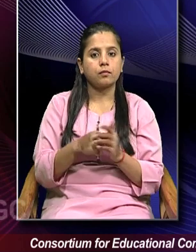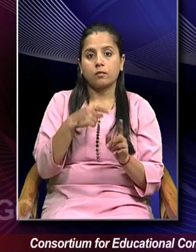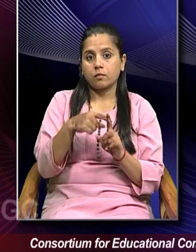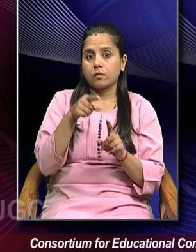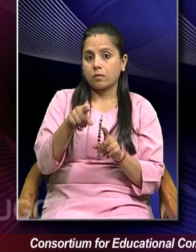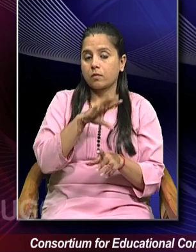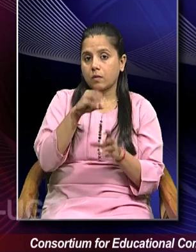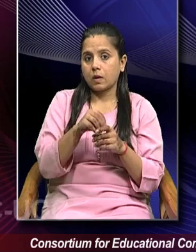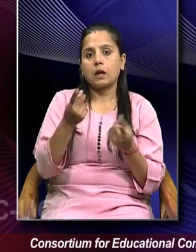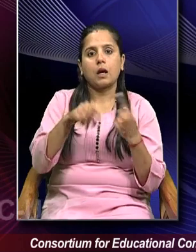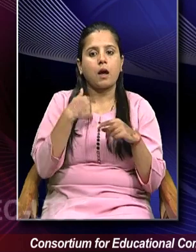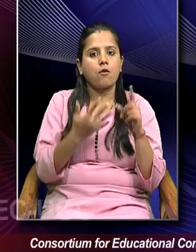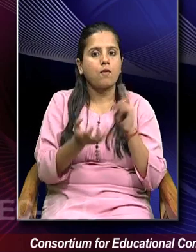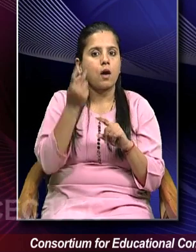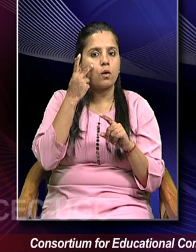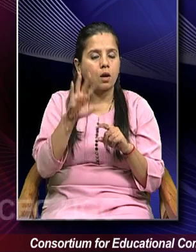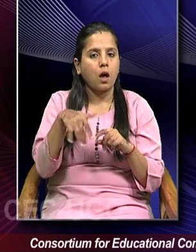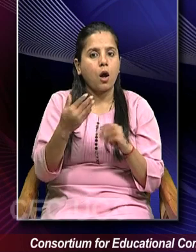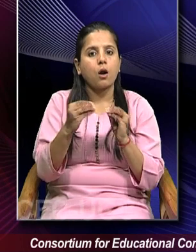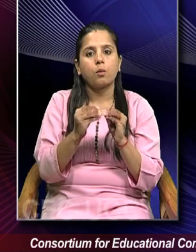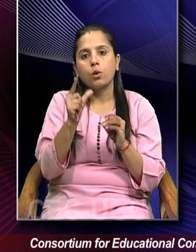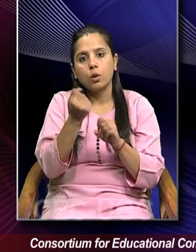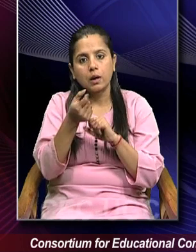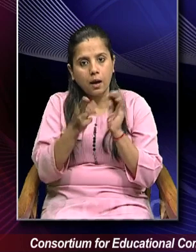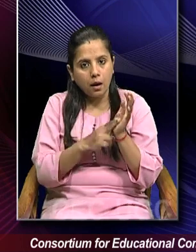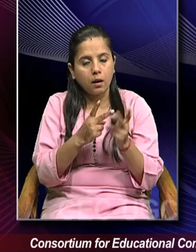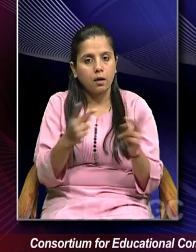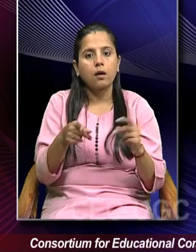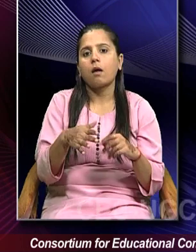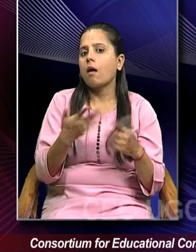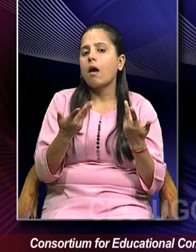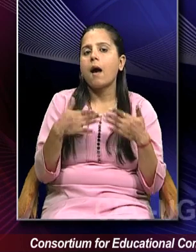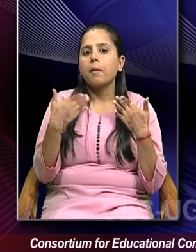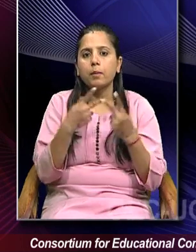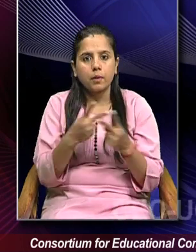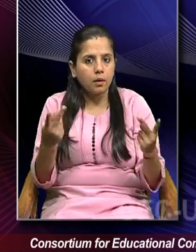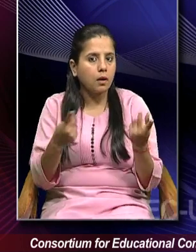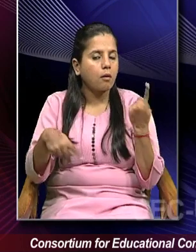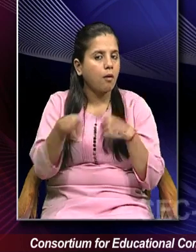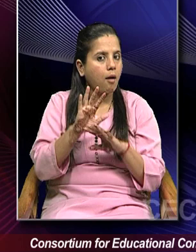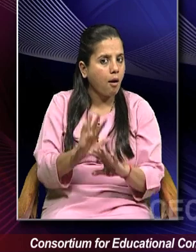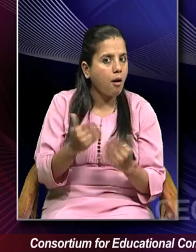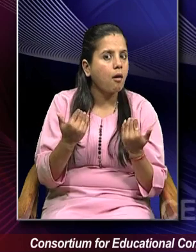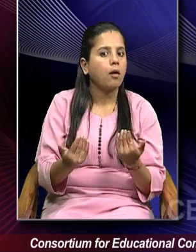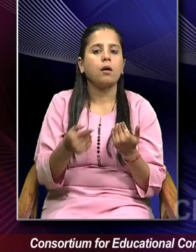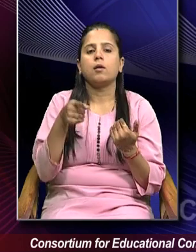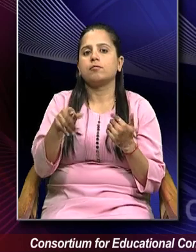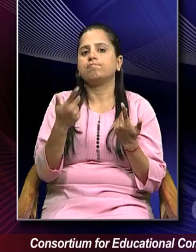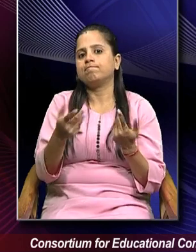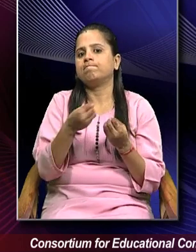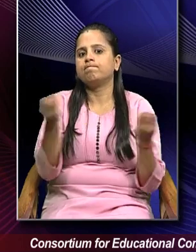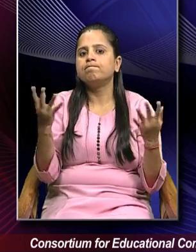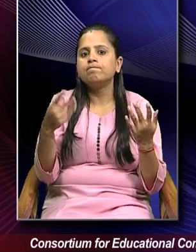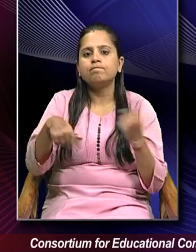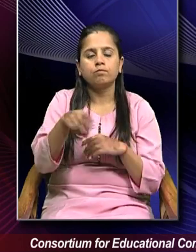this context, we also find that how Bulgarians were also unhappy, as their hopes of securing Macedonia, they were being dashed, and most of it